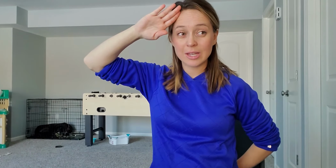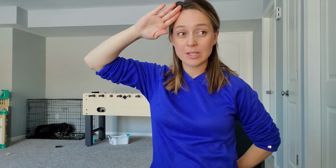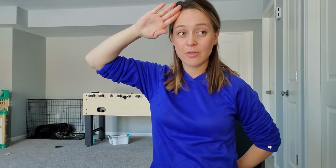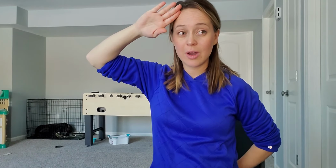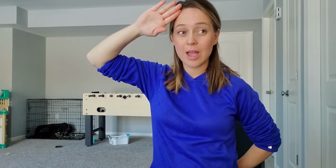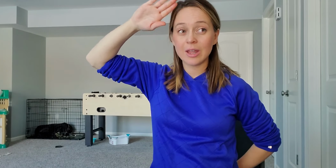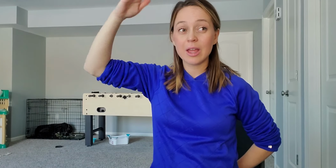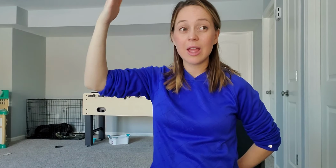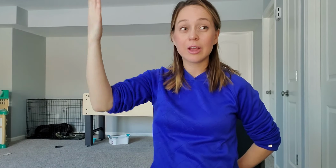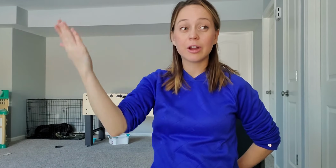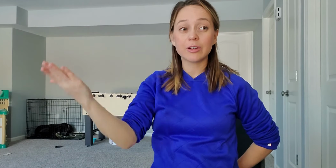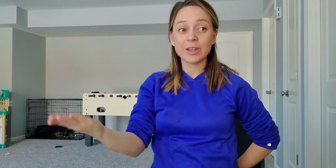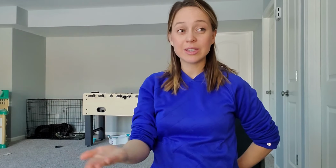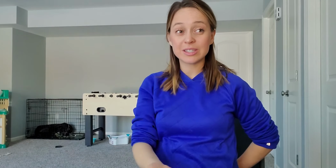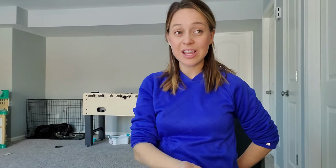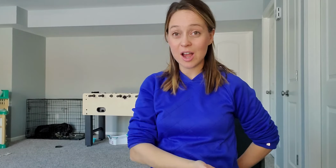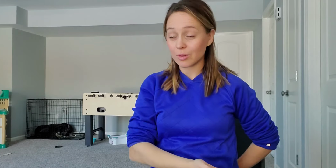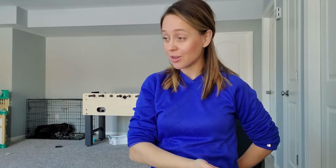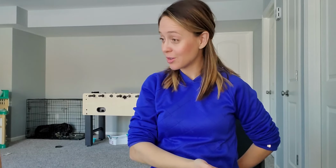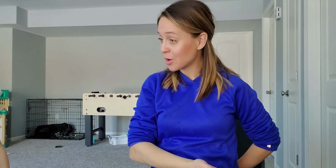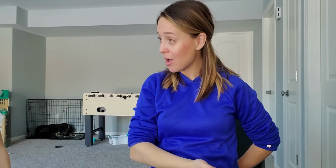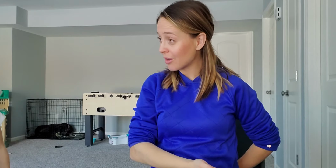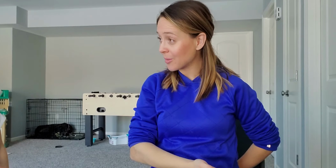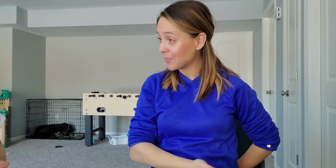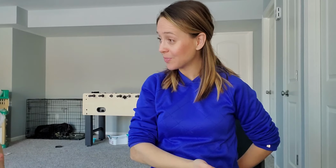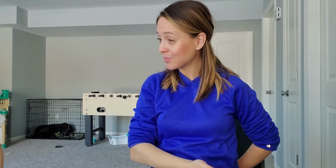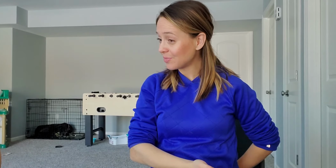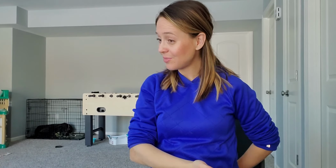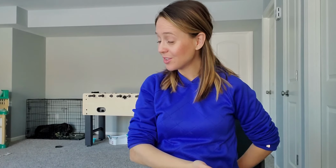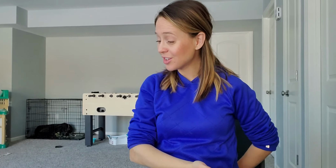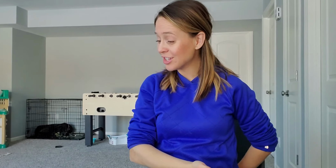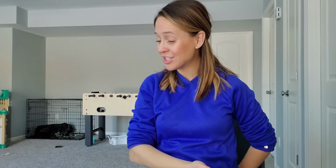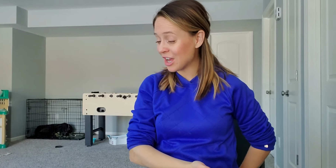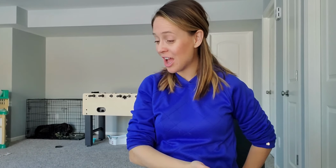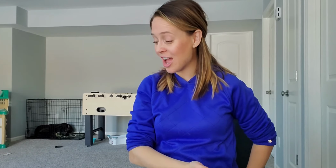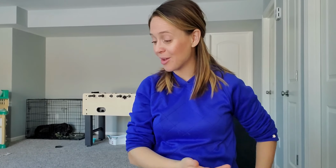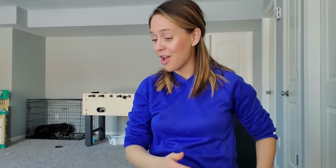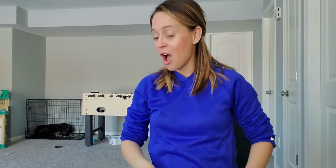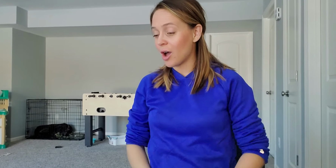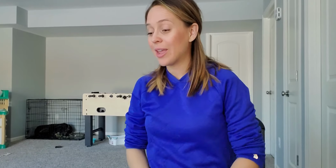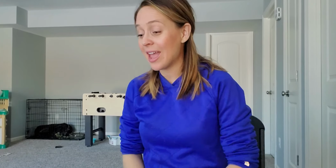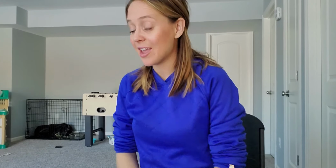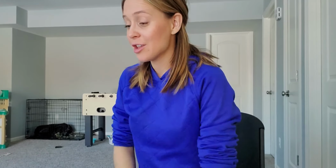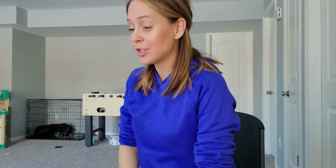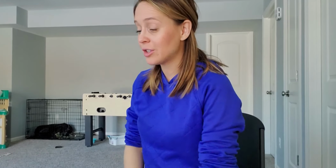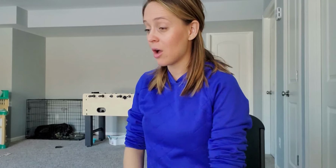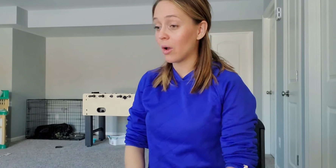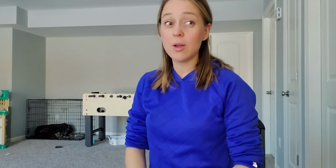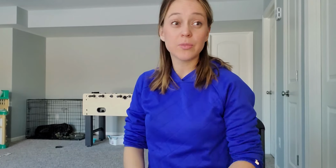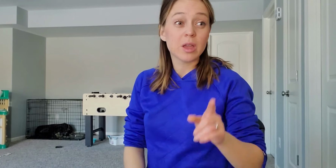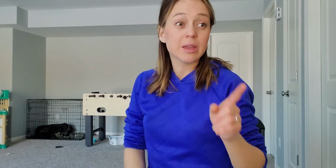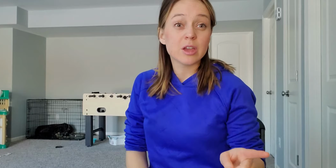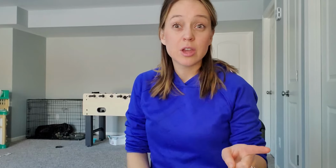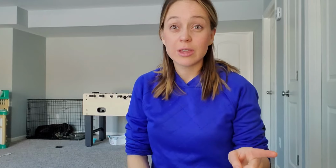to your forehead, curve it down. You're welcome. You're welcome. Good job. Okay, so can